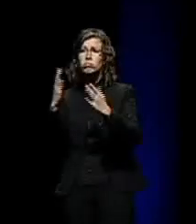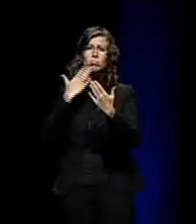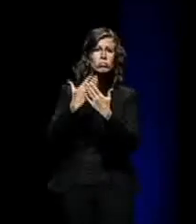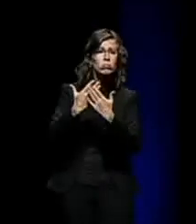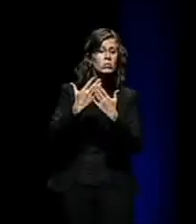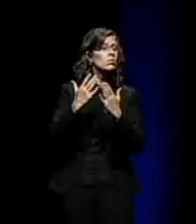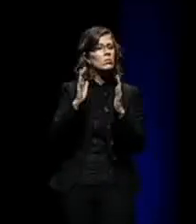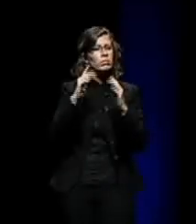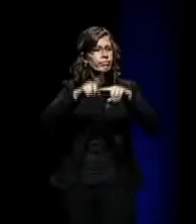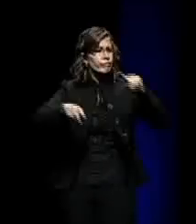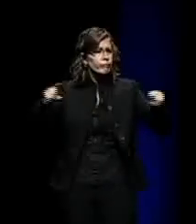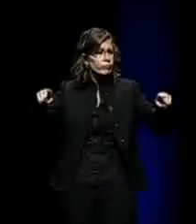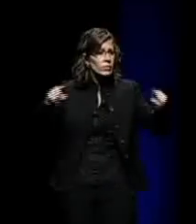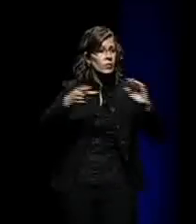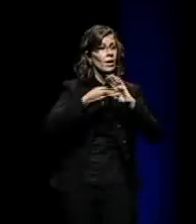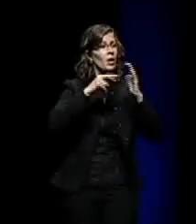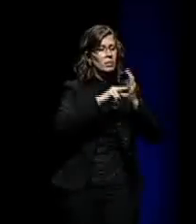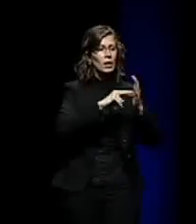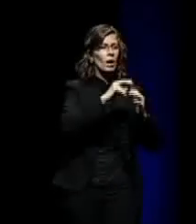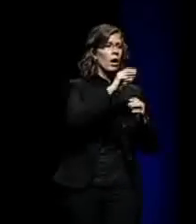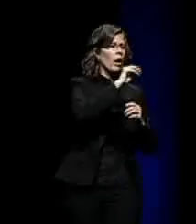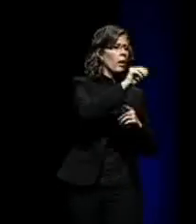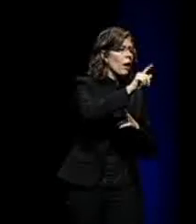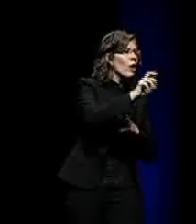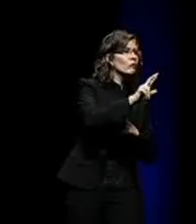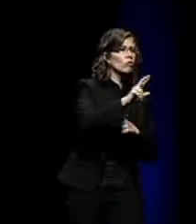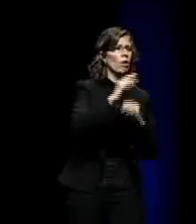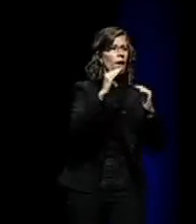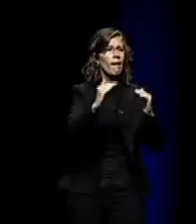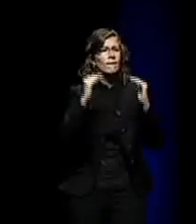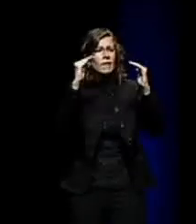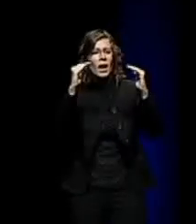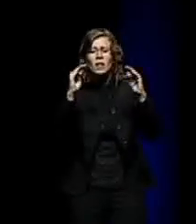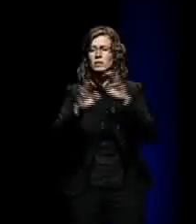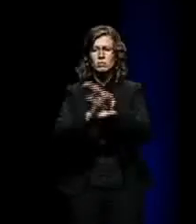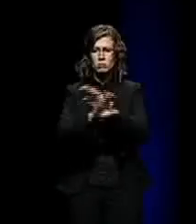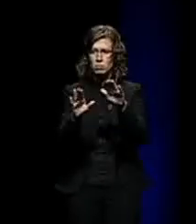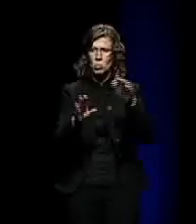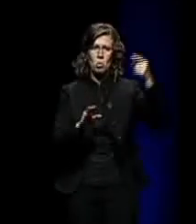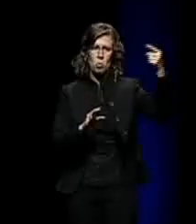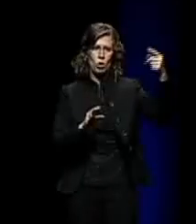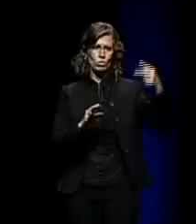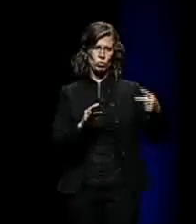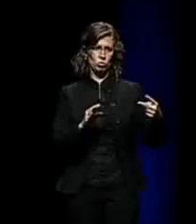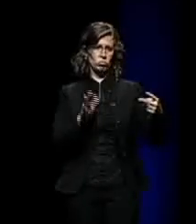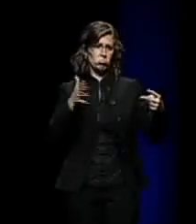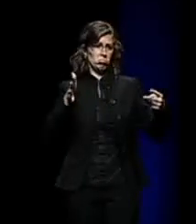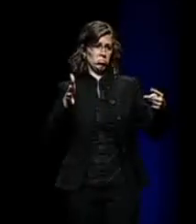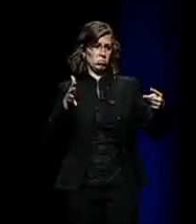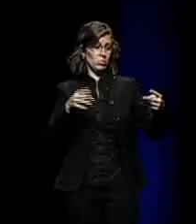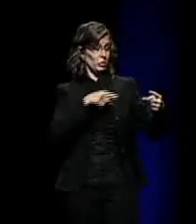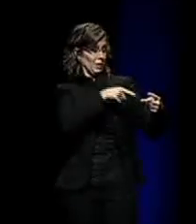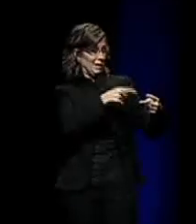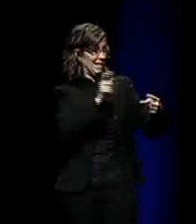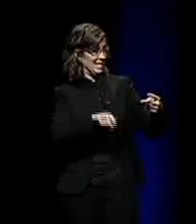anything else. Level 1, level 2. Very simple. Okay? We don't really know what level 2 is yet. But we know it's better than level 1.